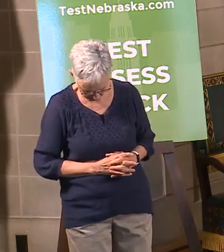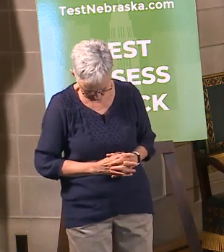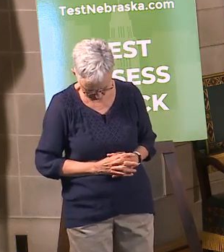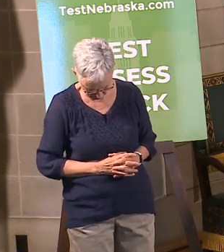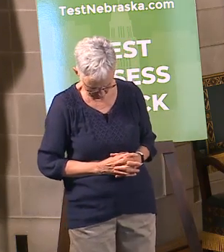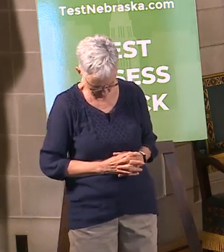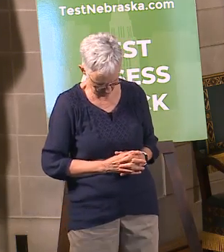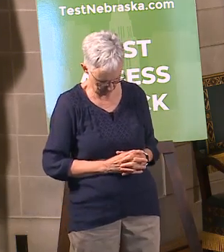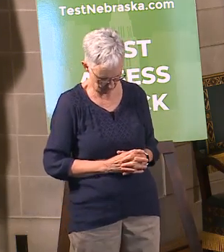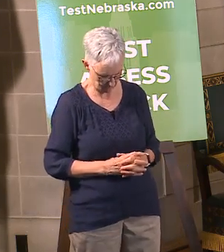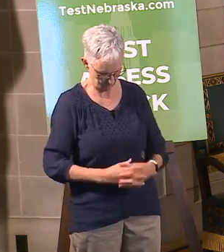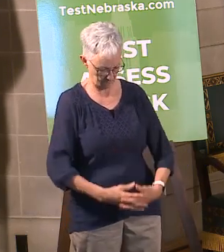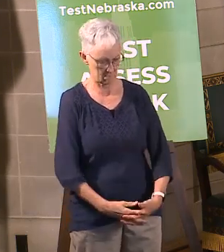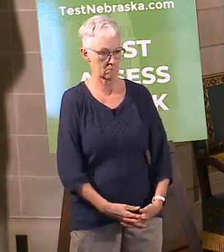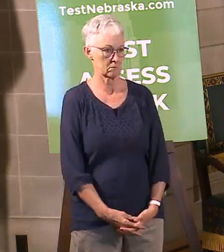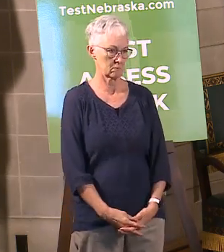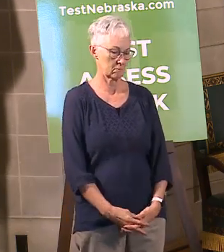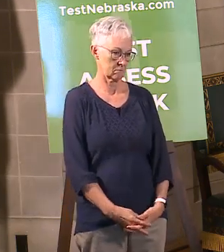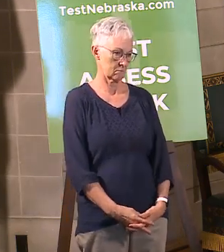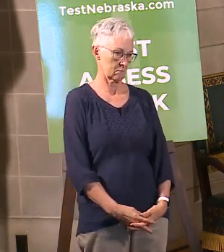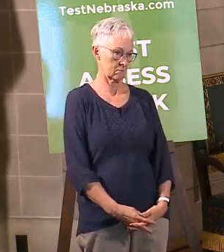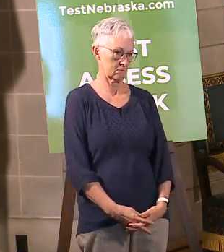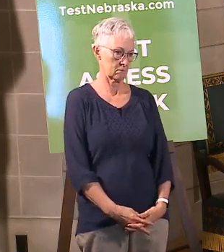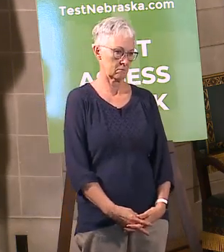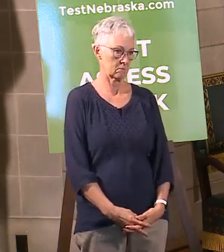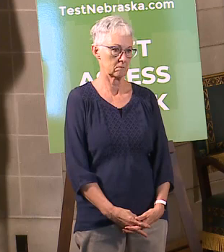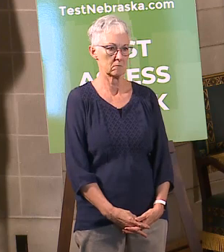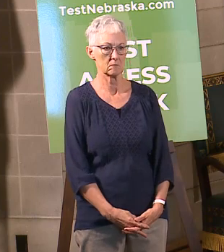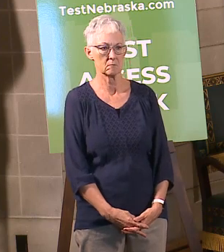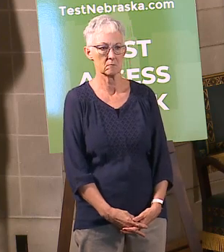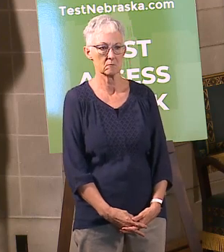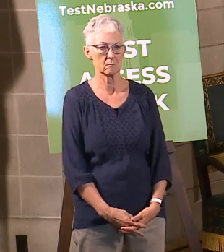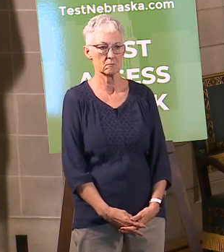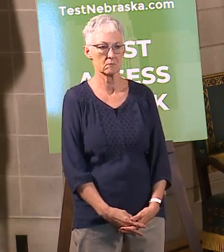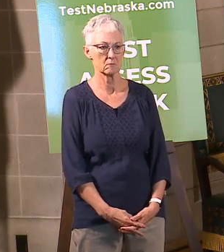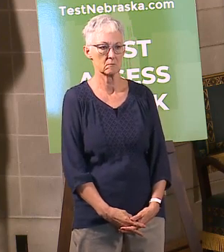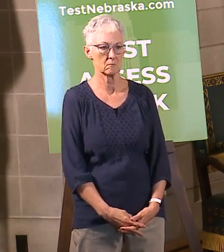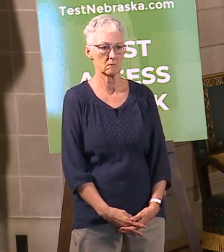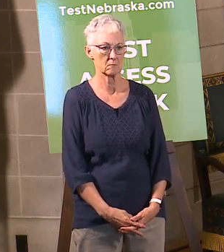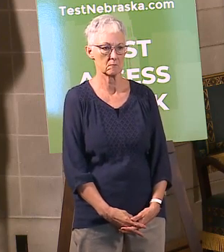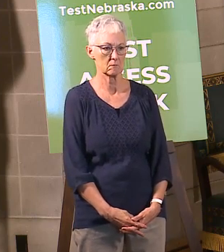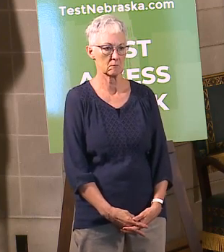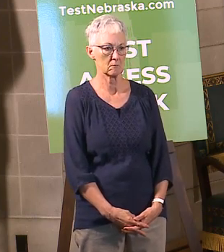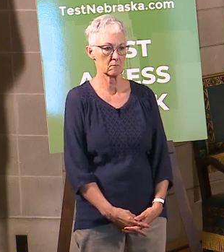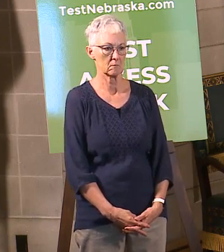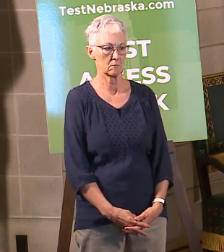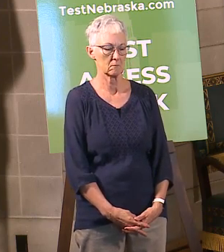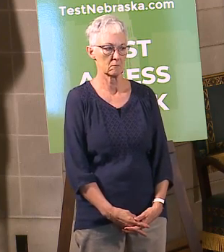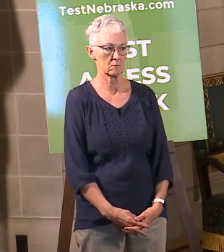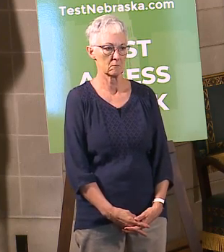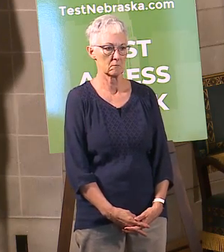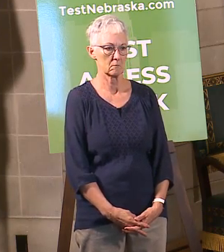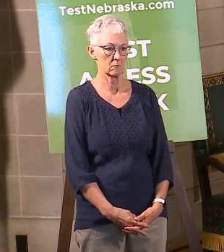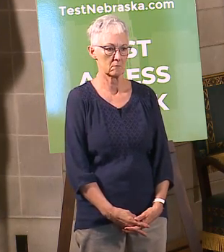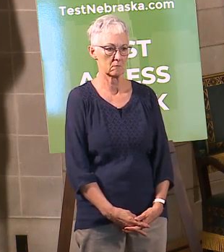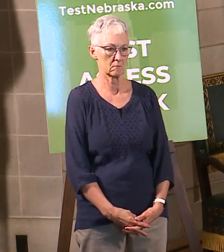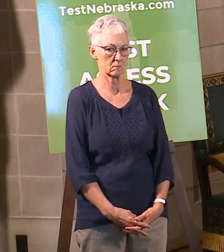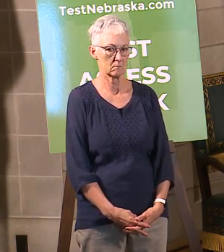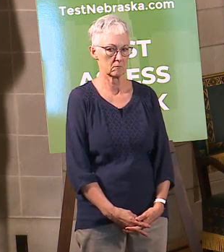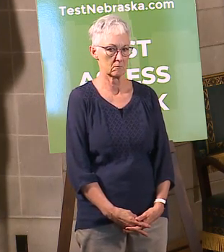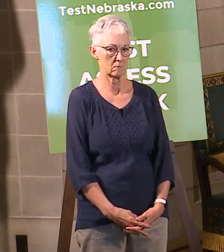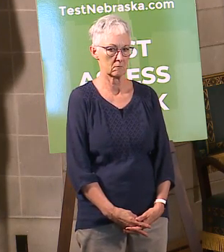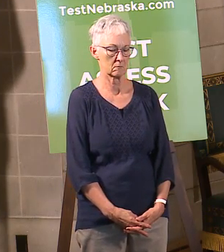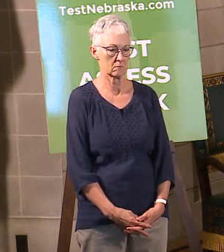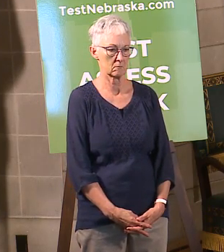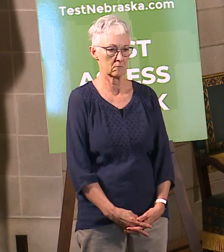Another question related to that, the AARP earlier called for more